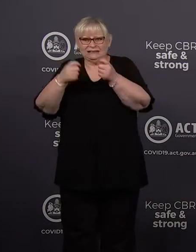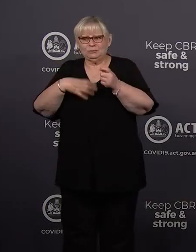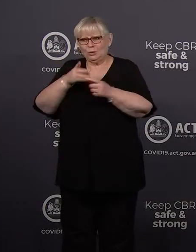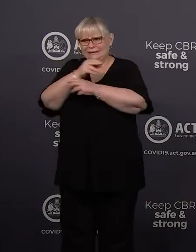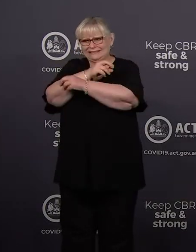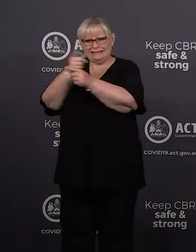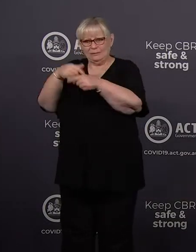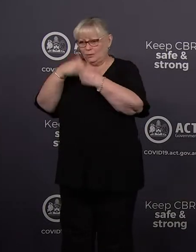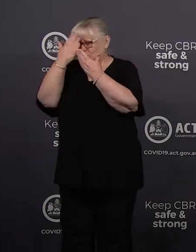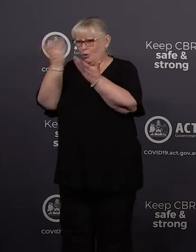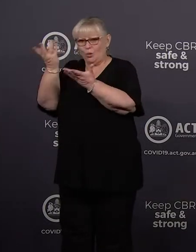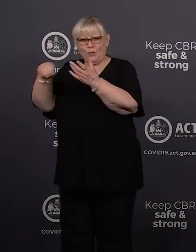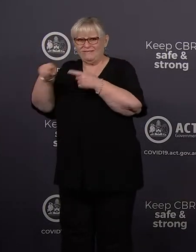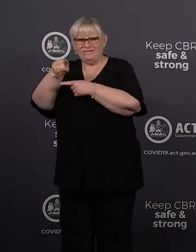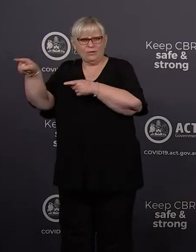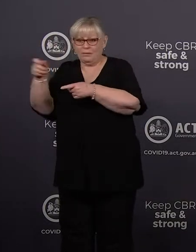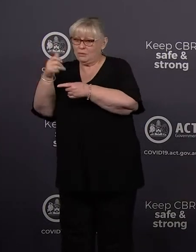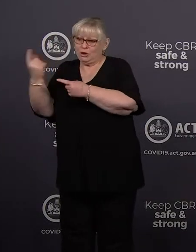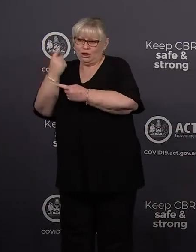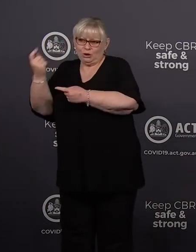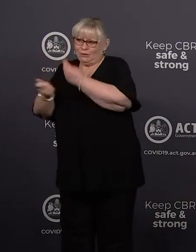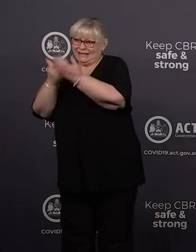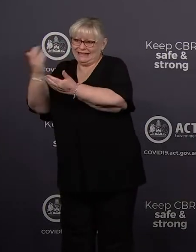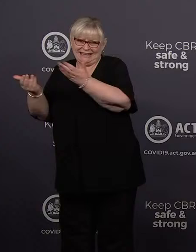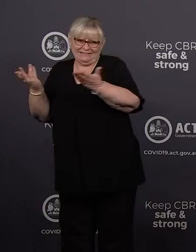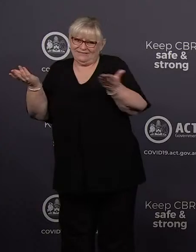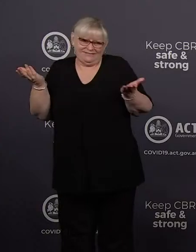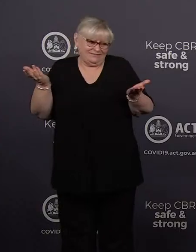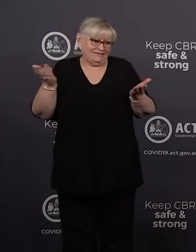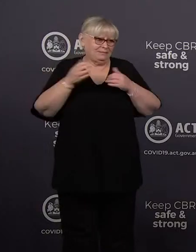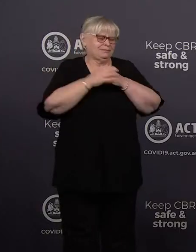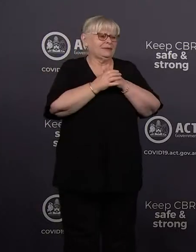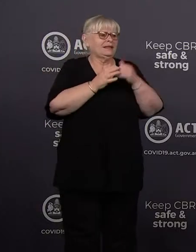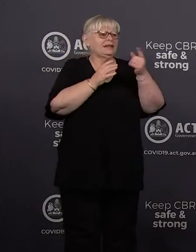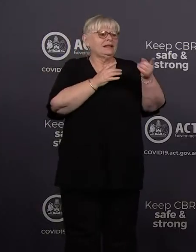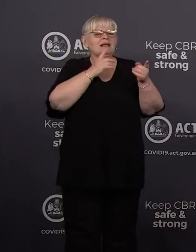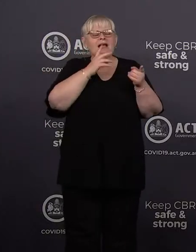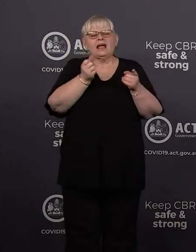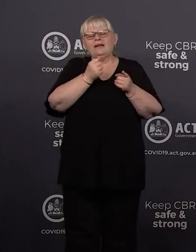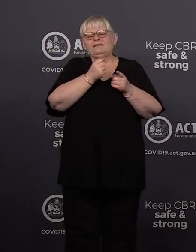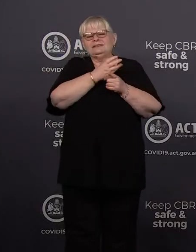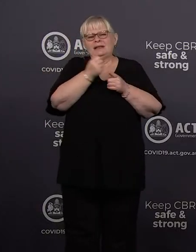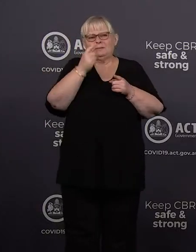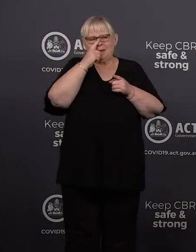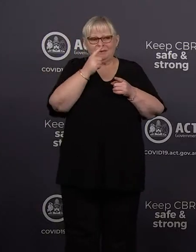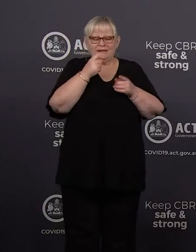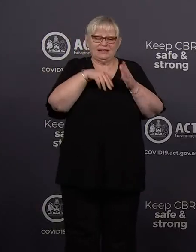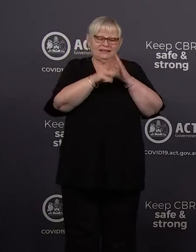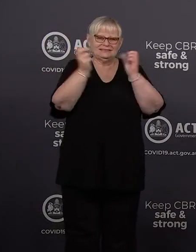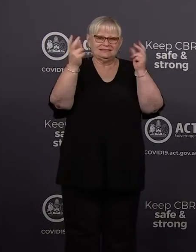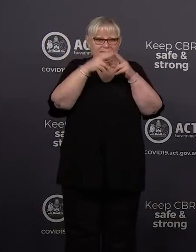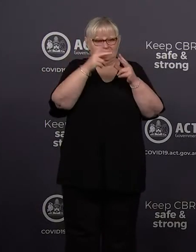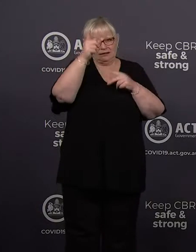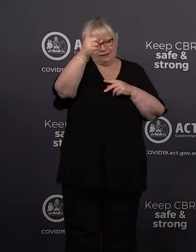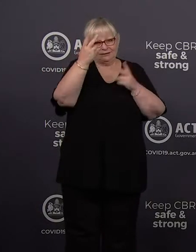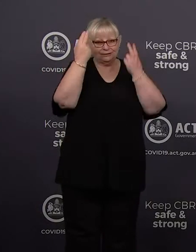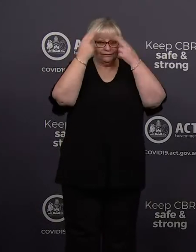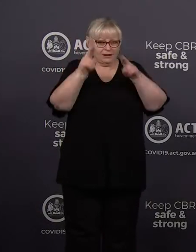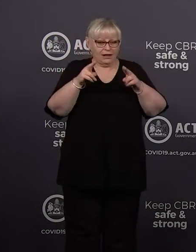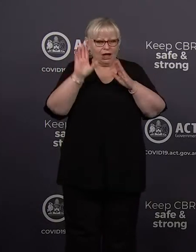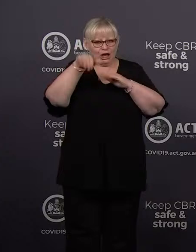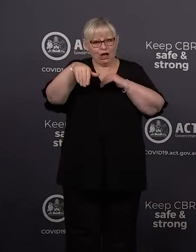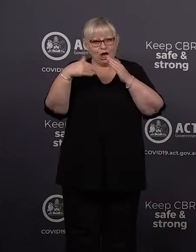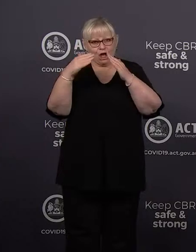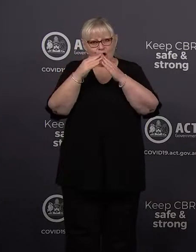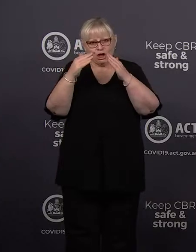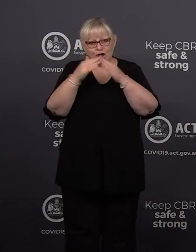of transmission. We've seen in Sydney some deaths from people waiting too long to seek help for COVID-related